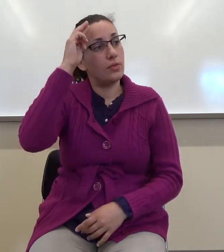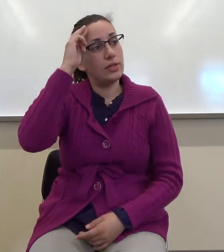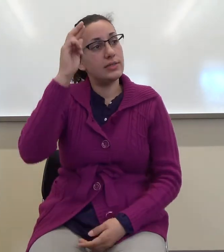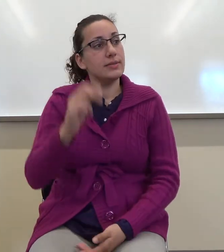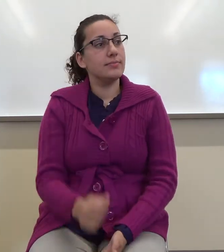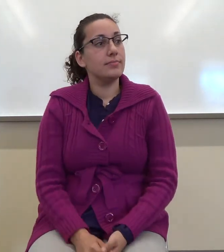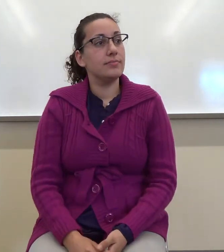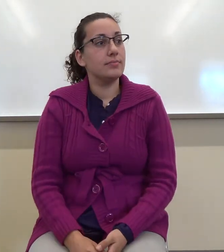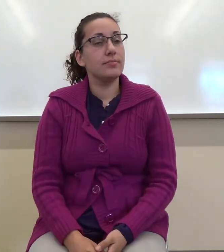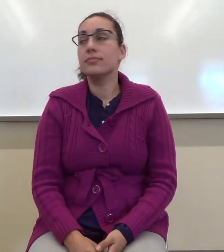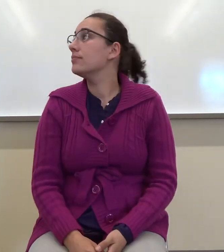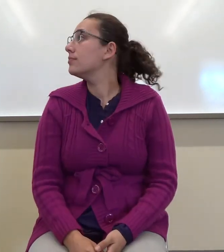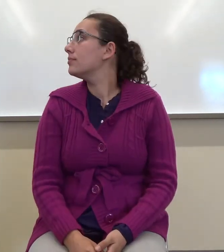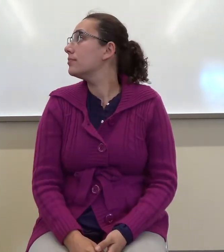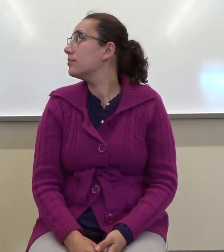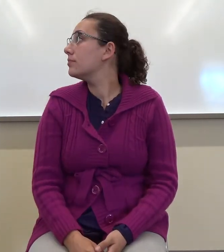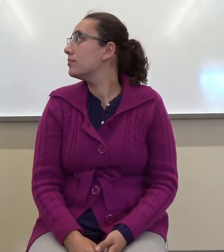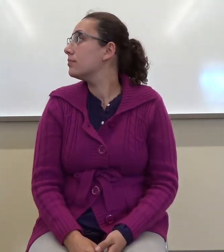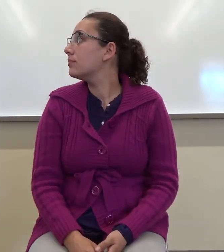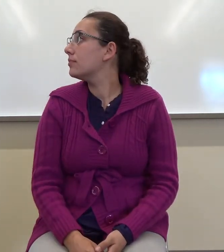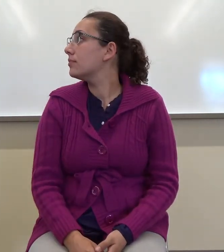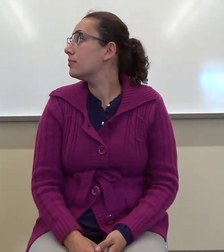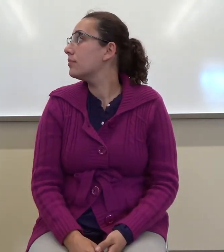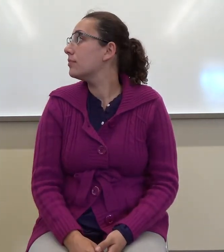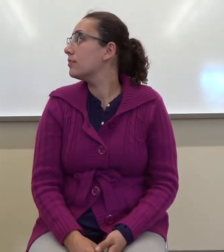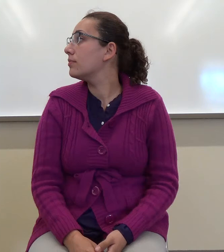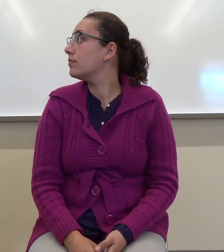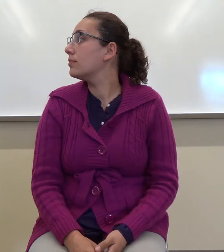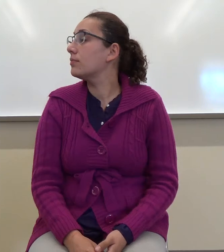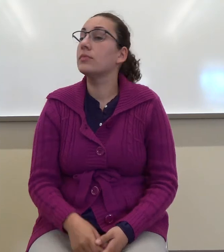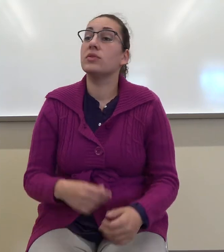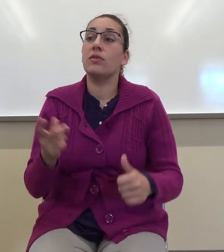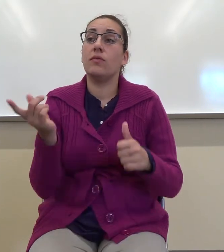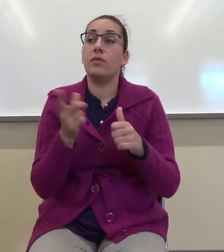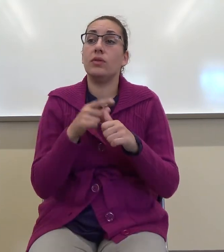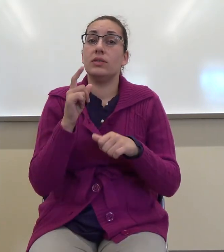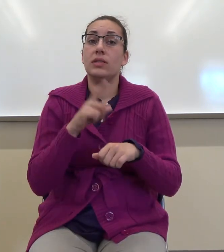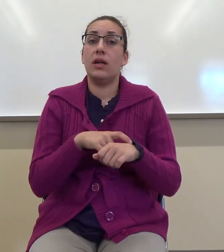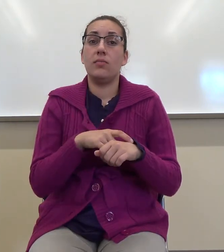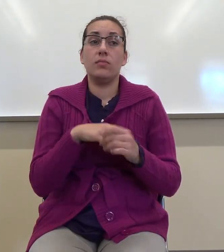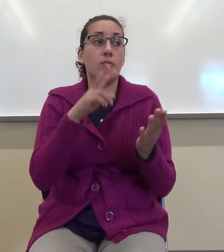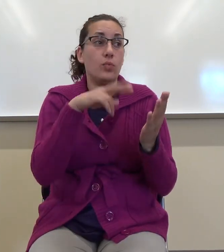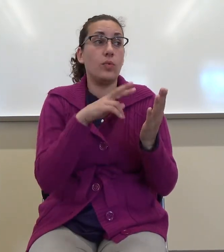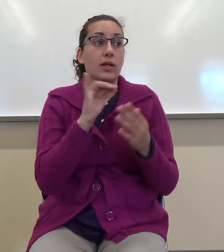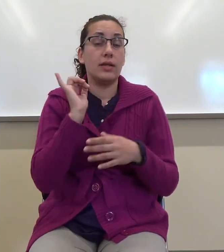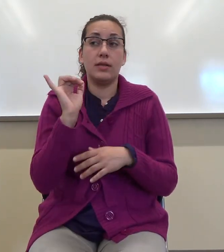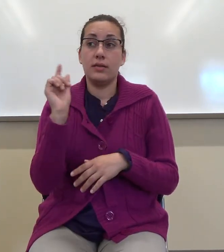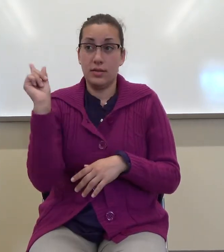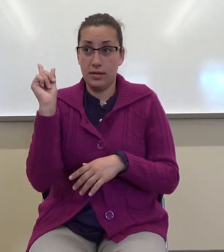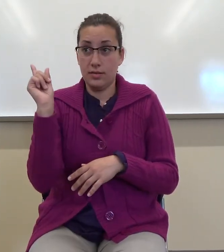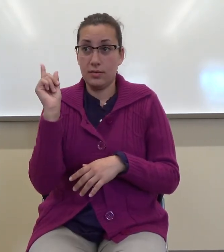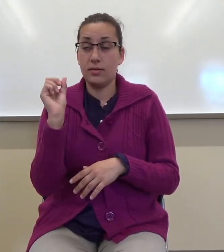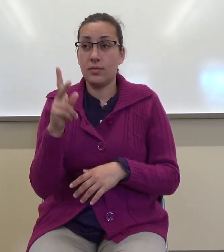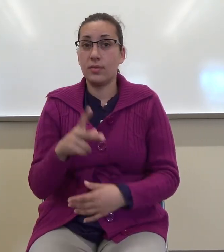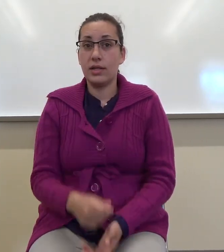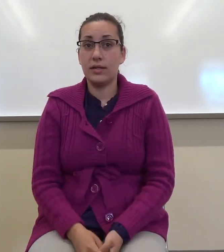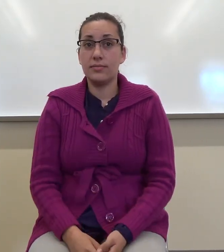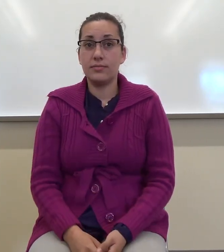Then two, okay, so on our first reading, right, so this one is another easy